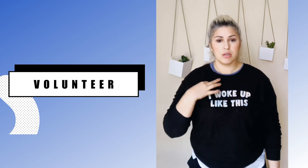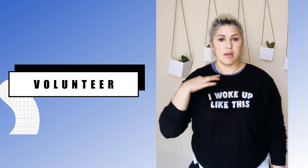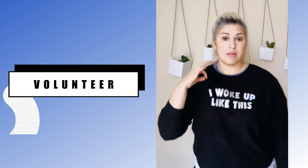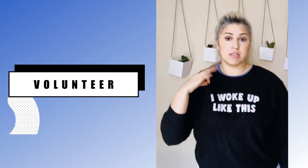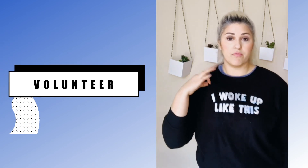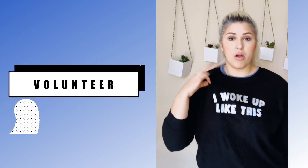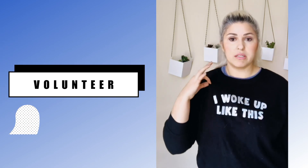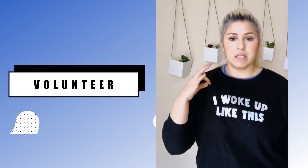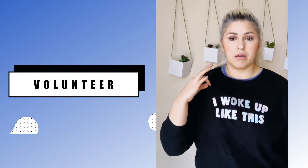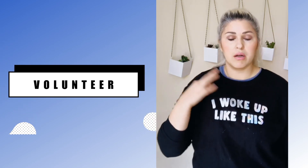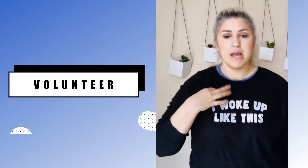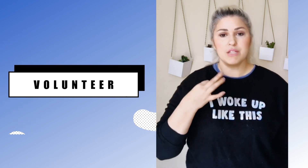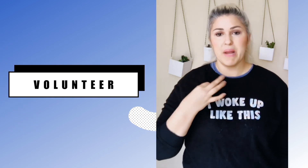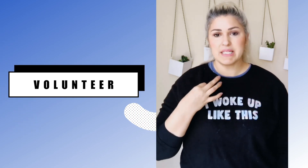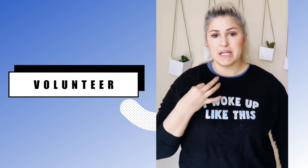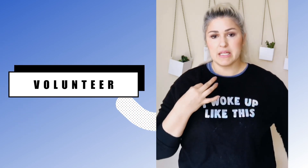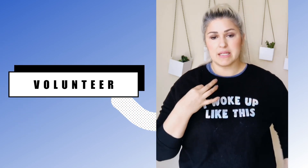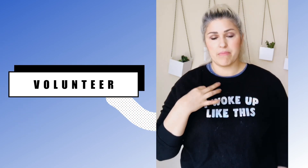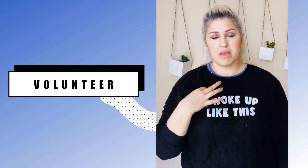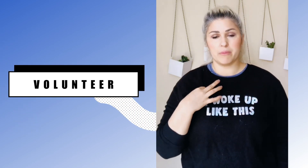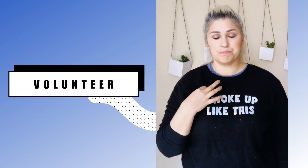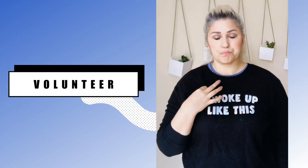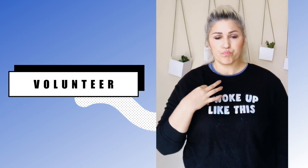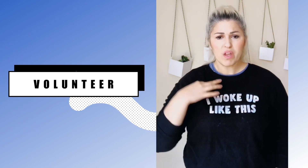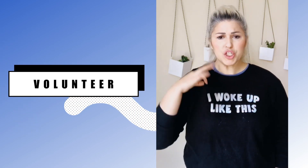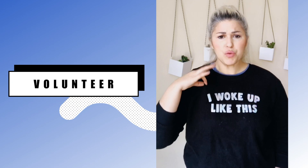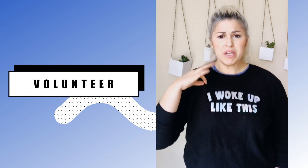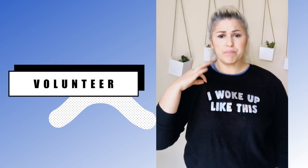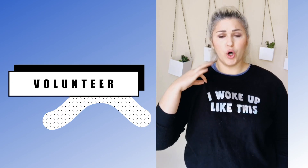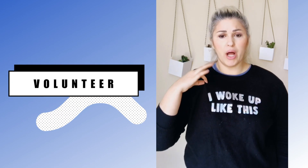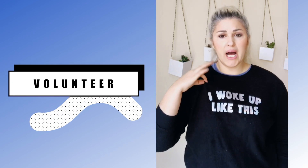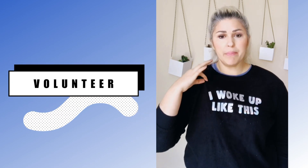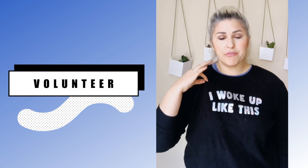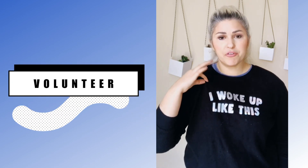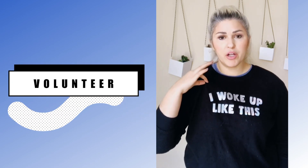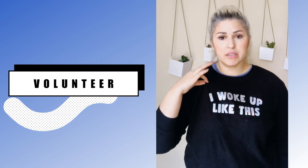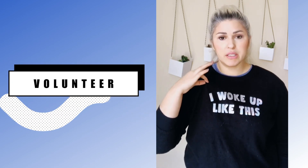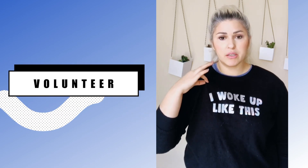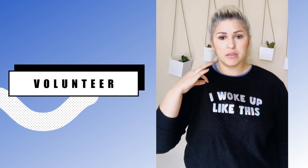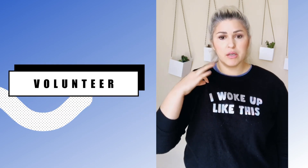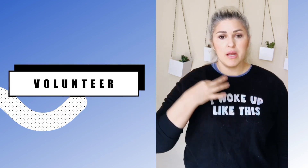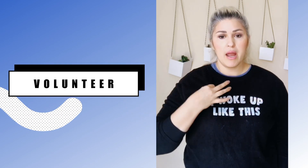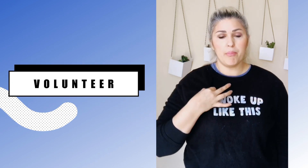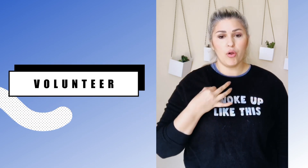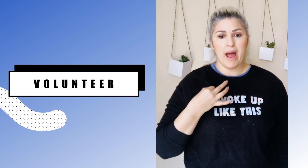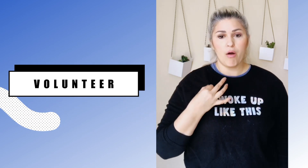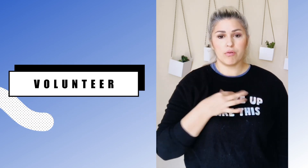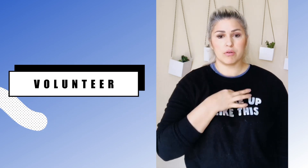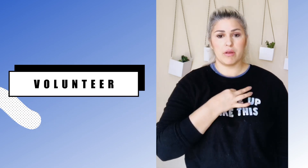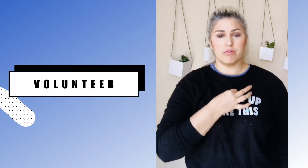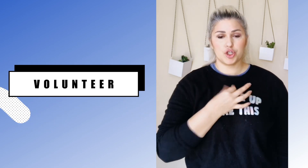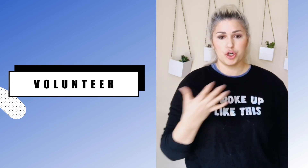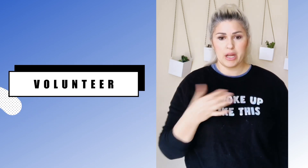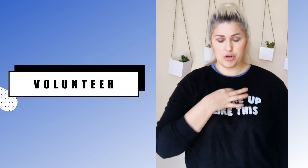shirt, this is volunteer. It's basically the same thing. So you want to pull up for volunteer and pull